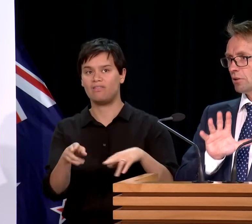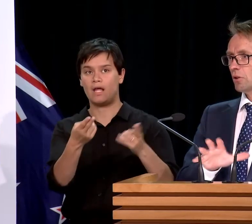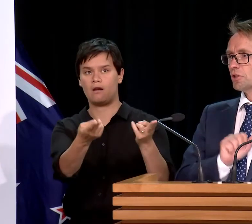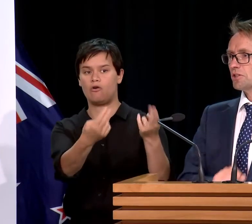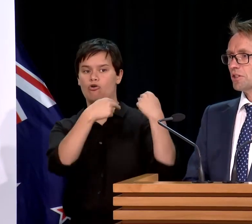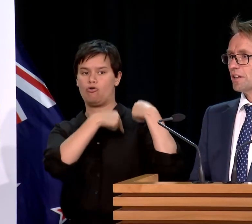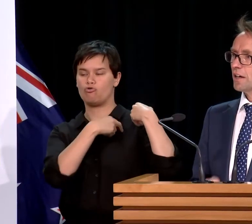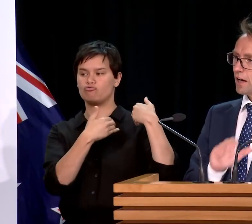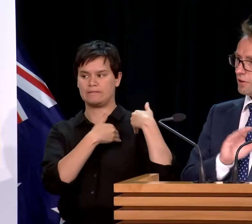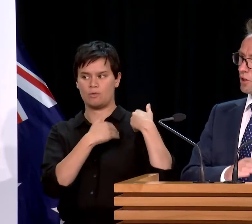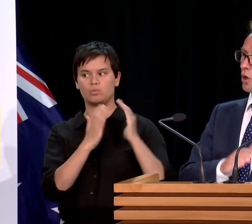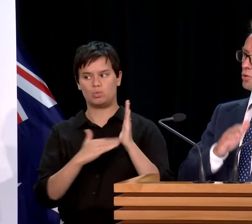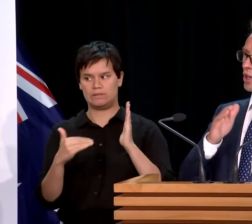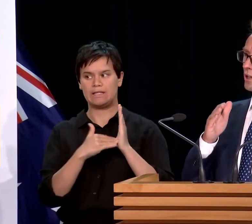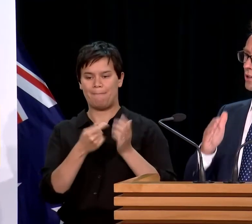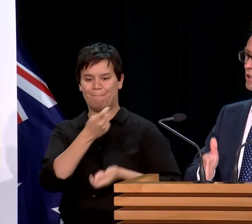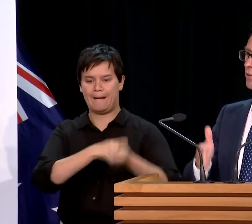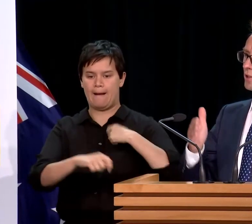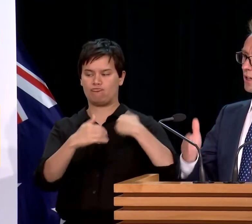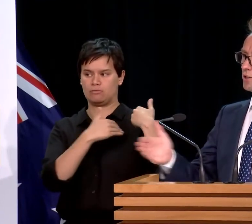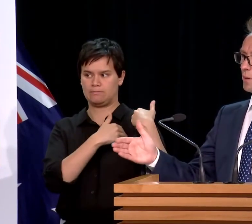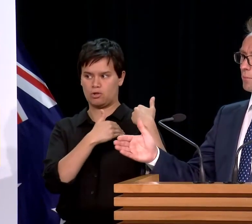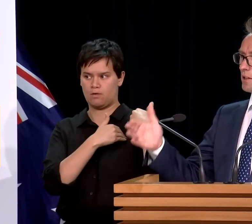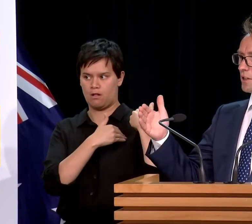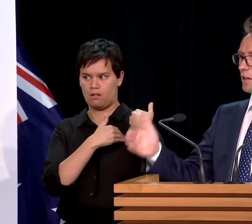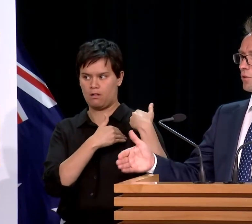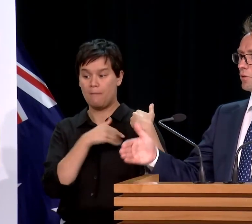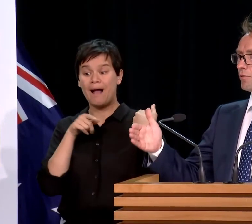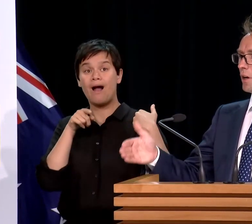that the contents are there and that the cold chain integrity has